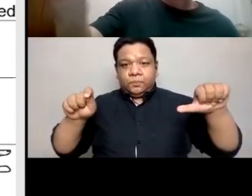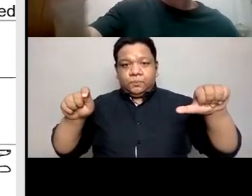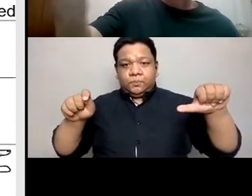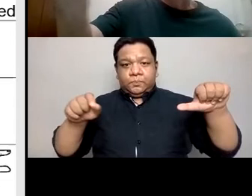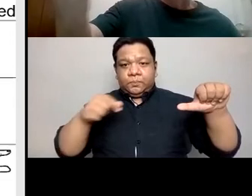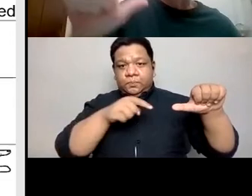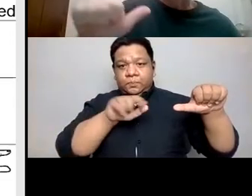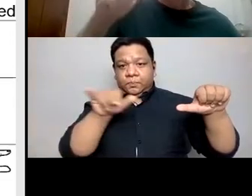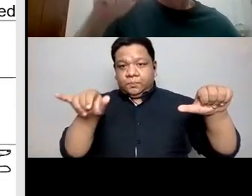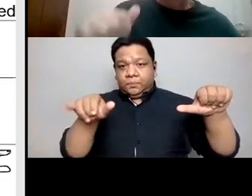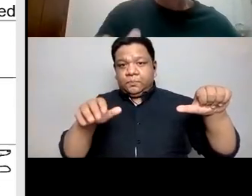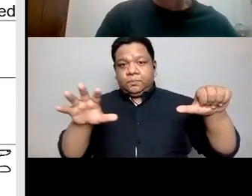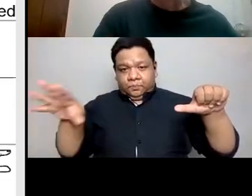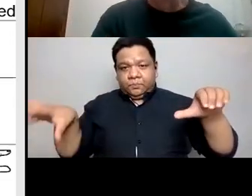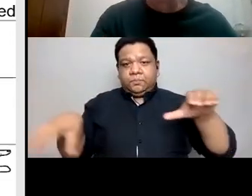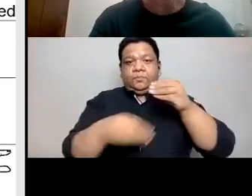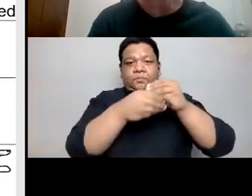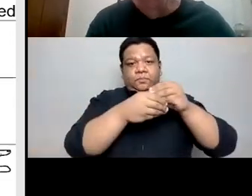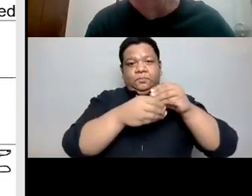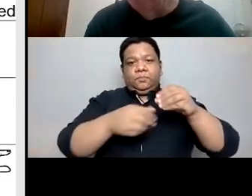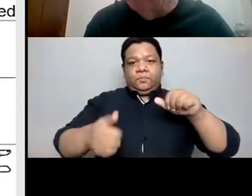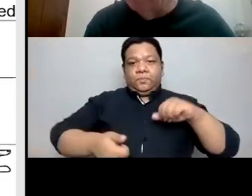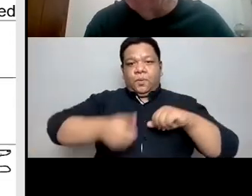Okay, so we include most now.